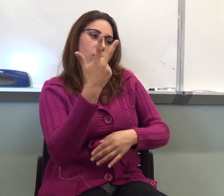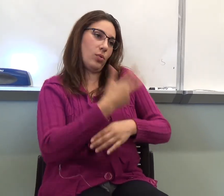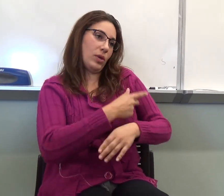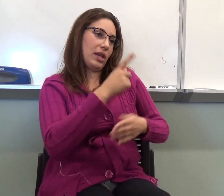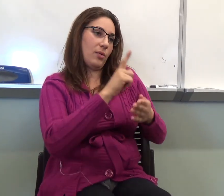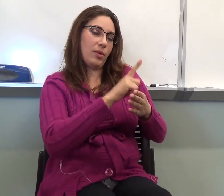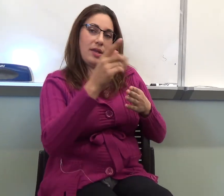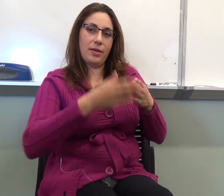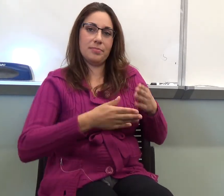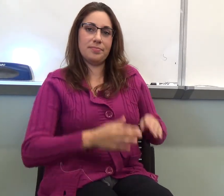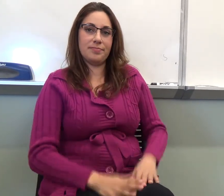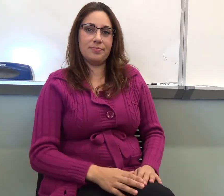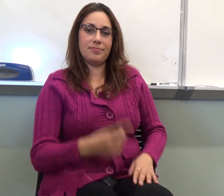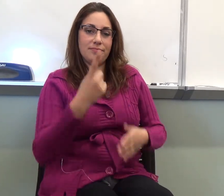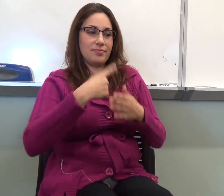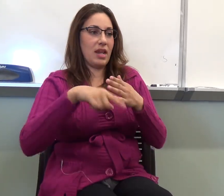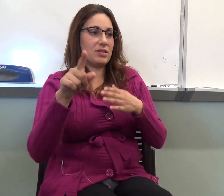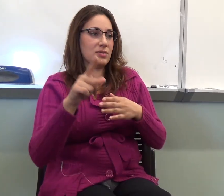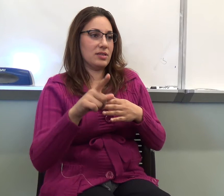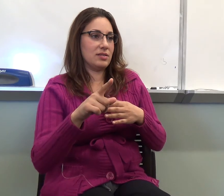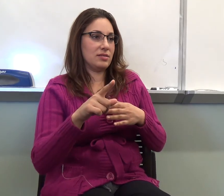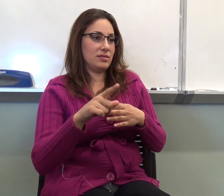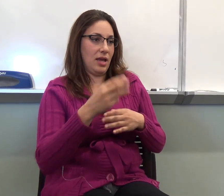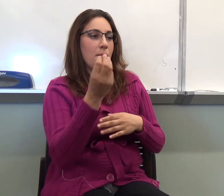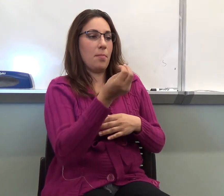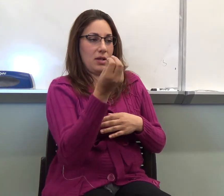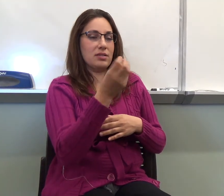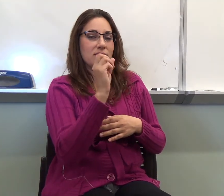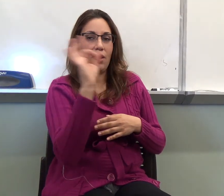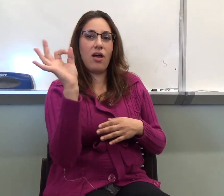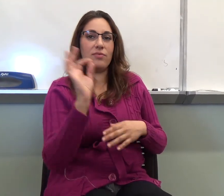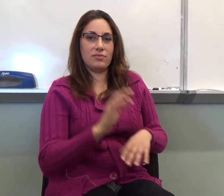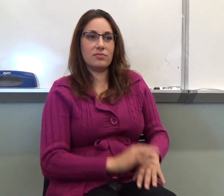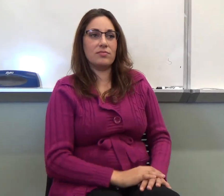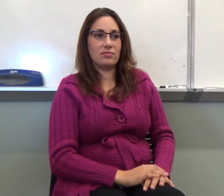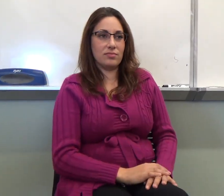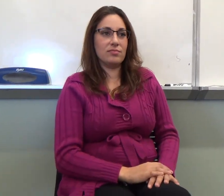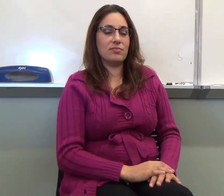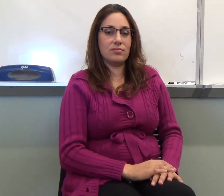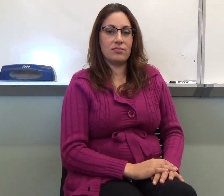And answering any other questions you have, by the way, any tests, any labs, you can bring them in.